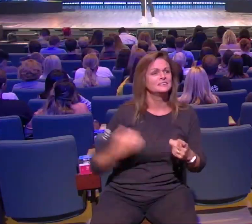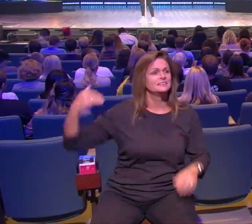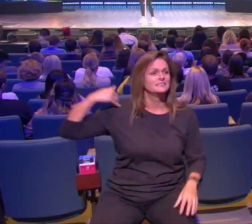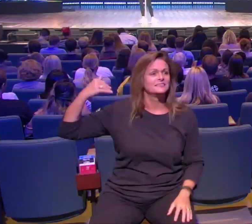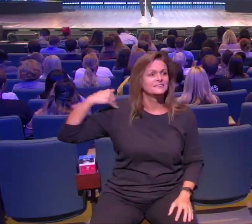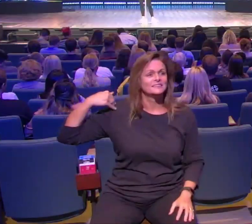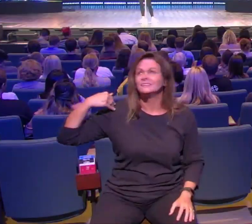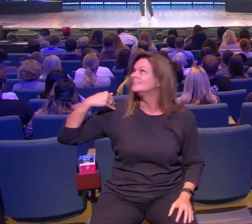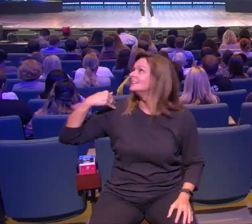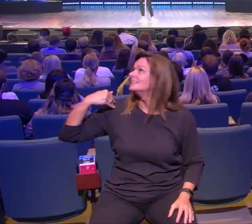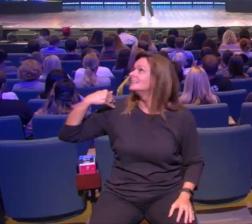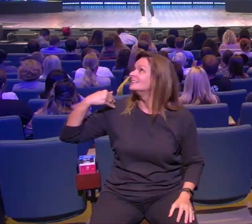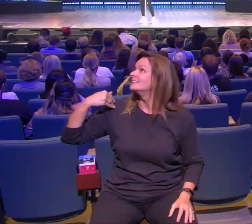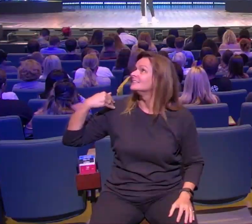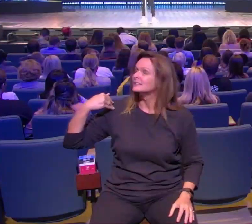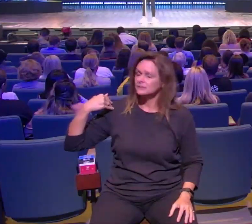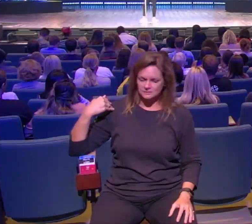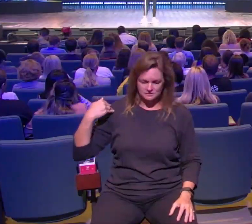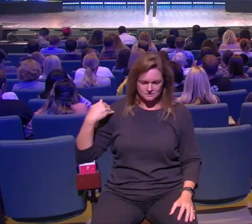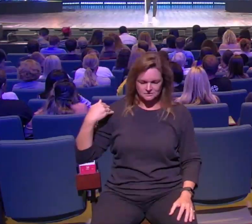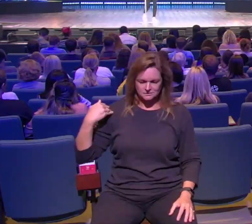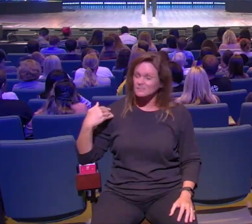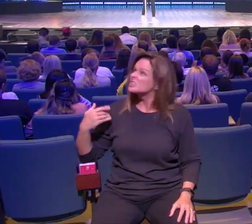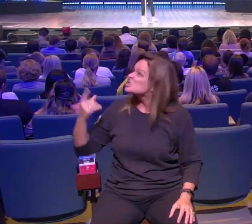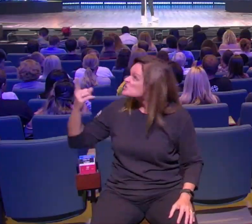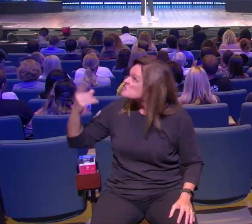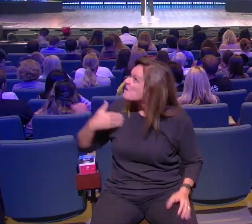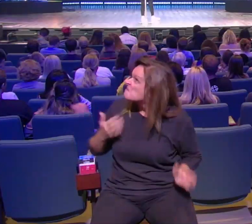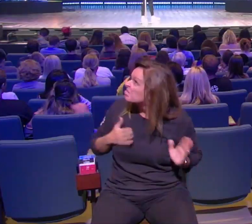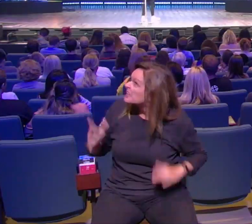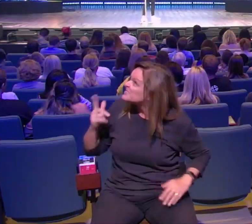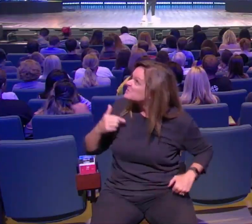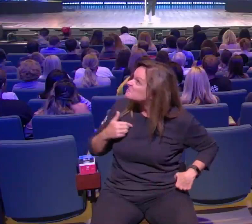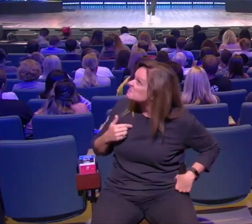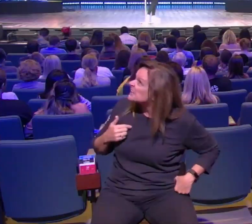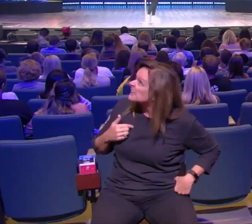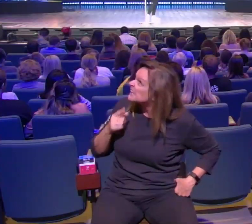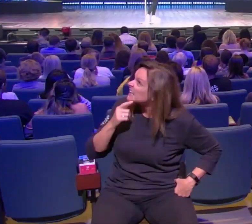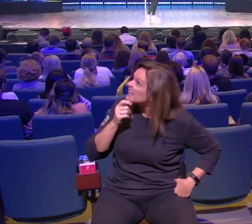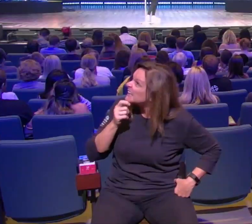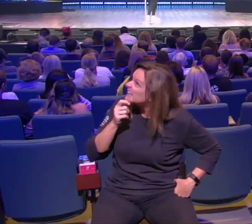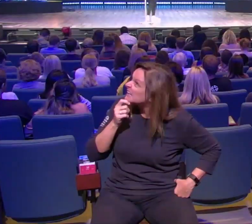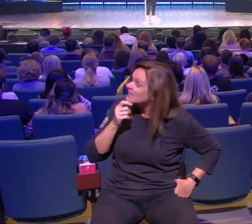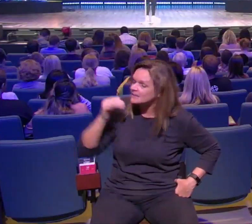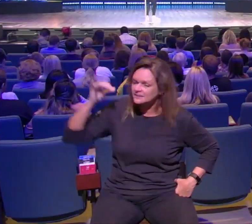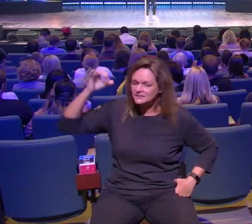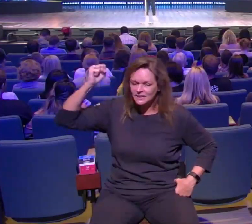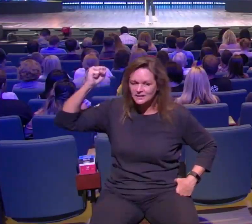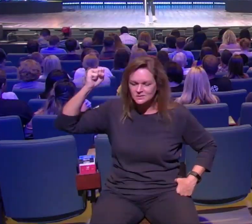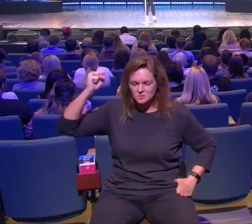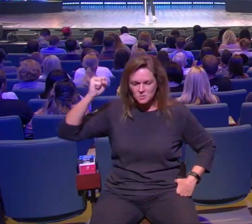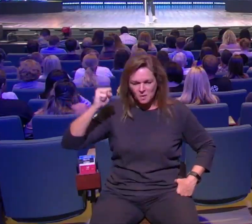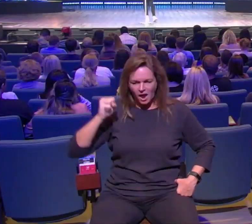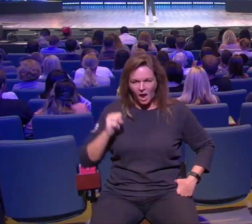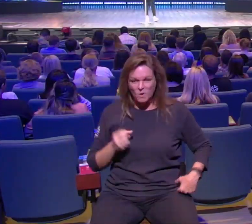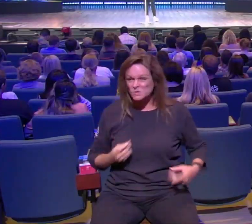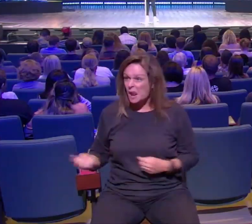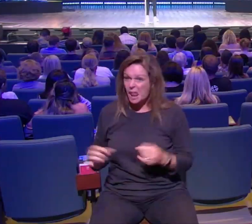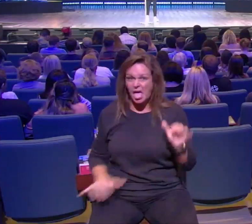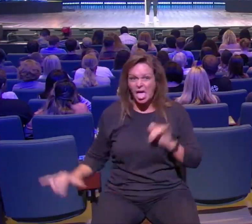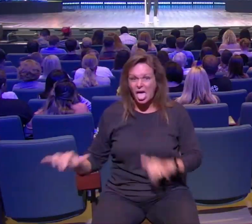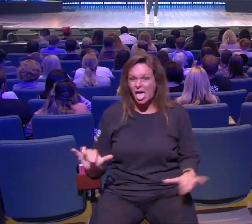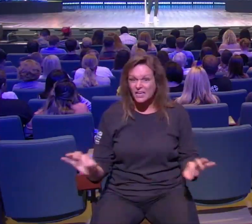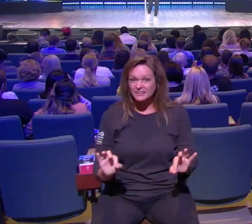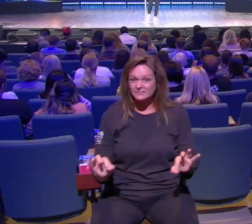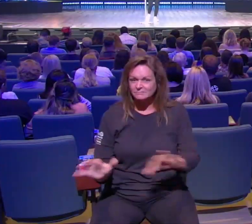daughters of Zelophehad is that while they were still in the wilderness, they were believing for an